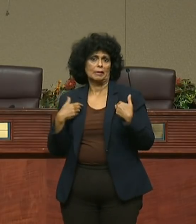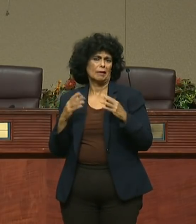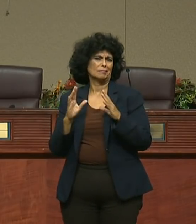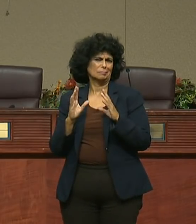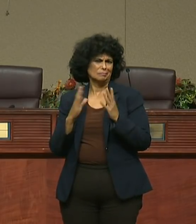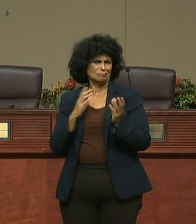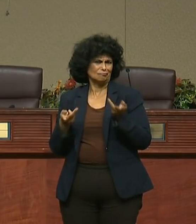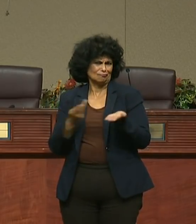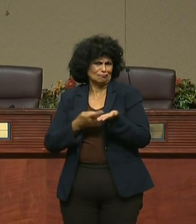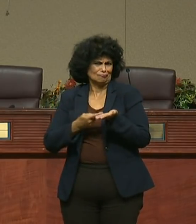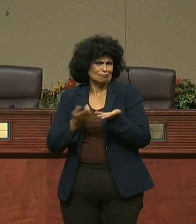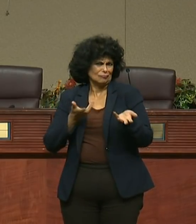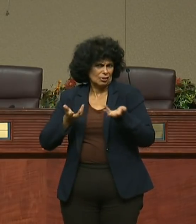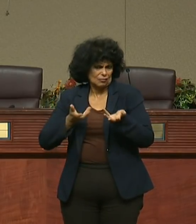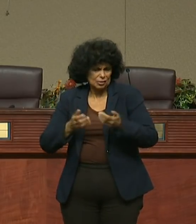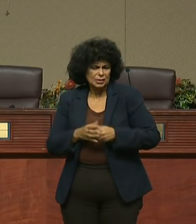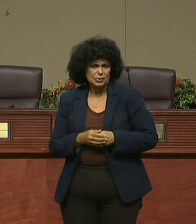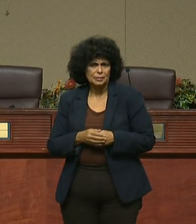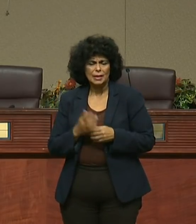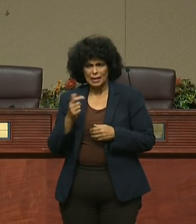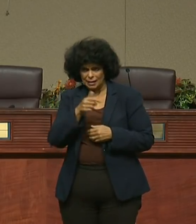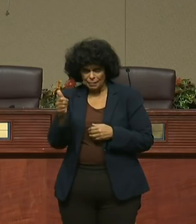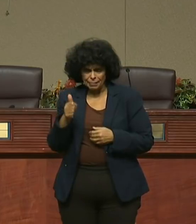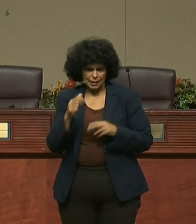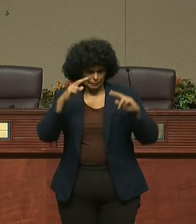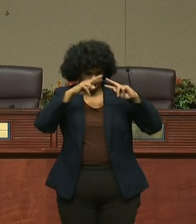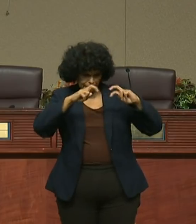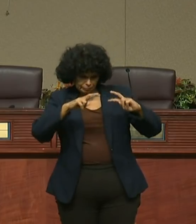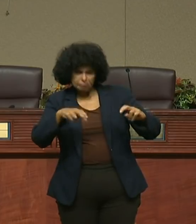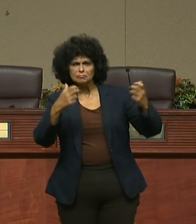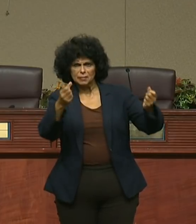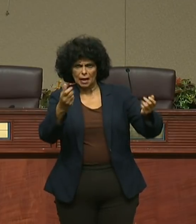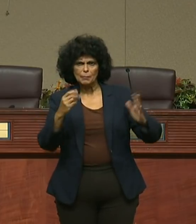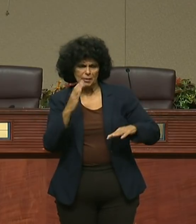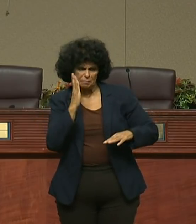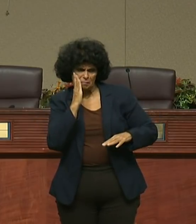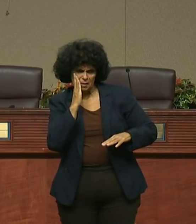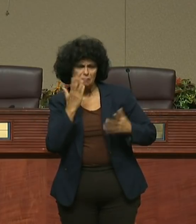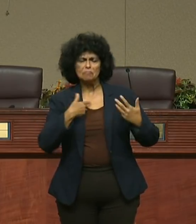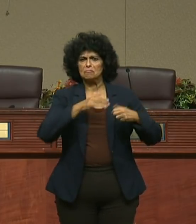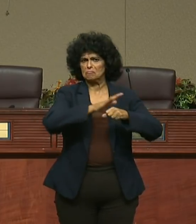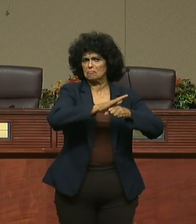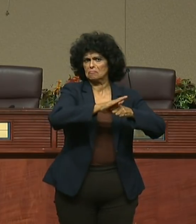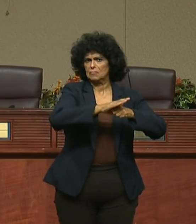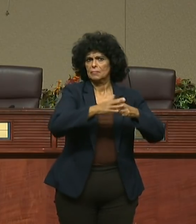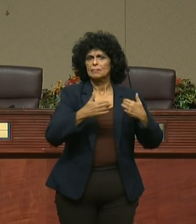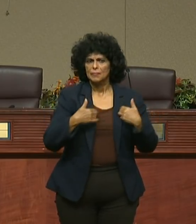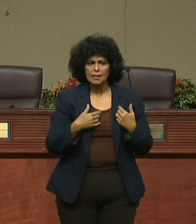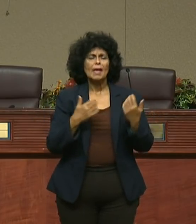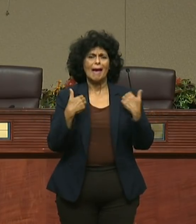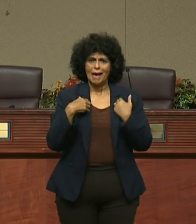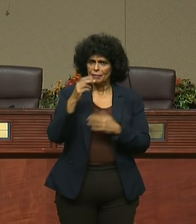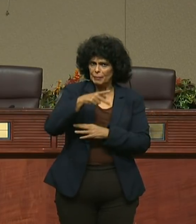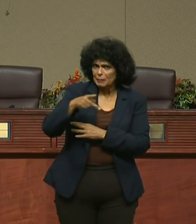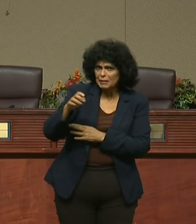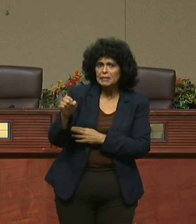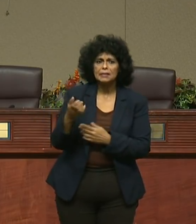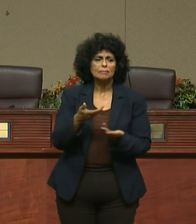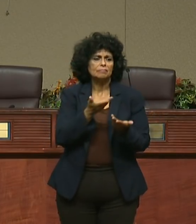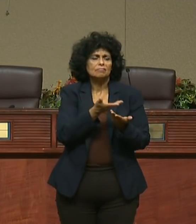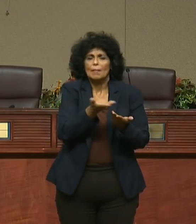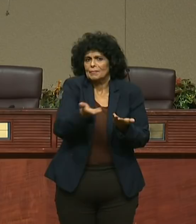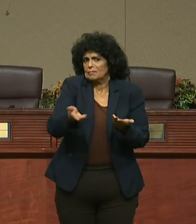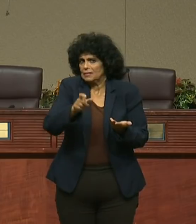to assess that they have a healthy inventory. They have the materials and PPE that they need. Where they